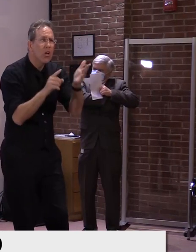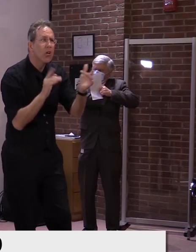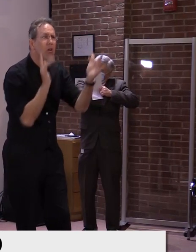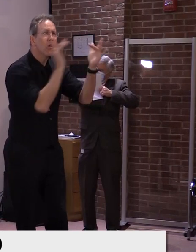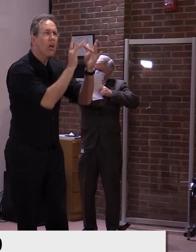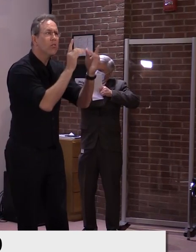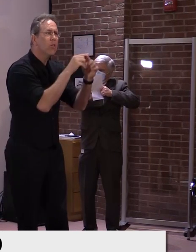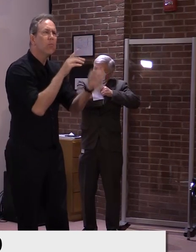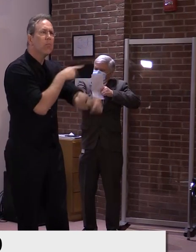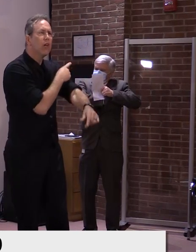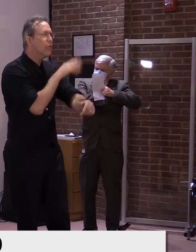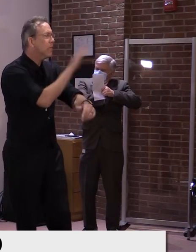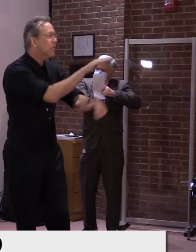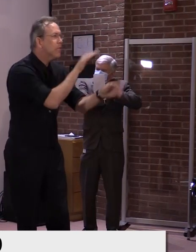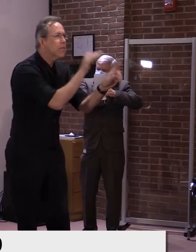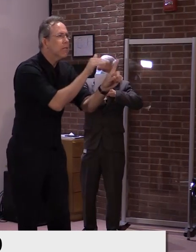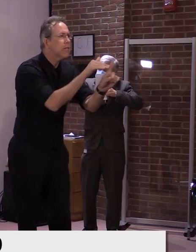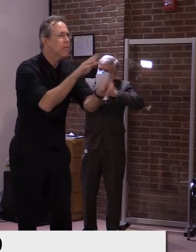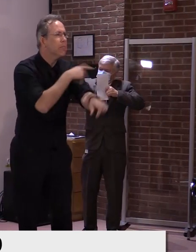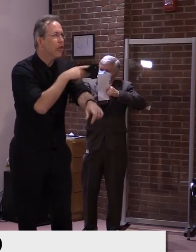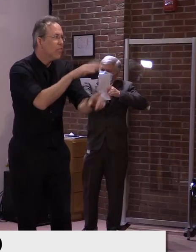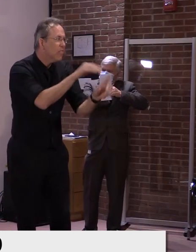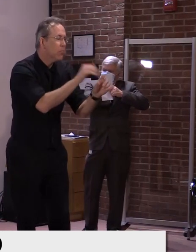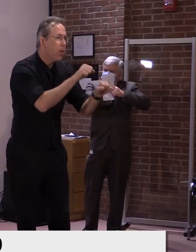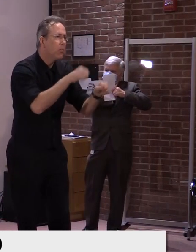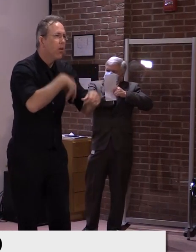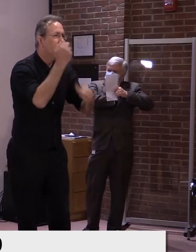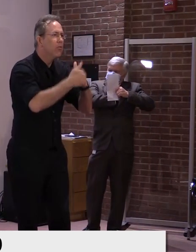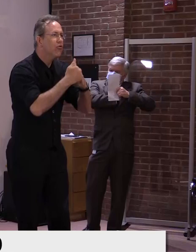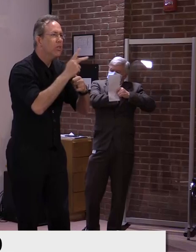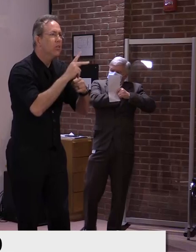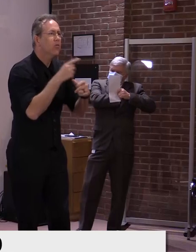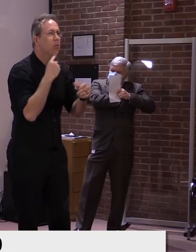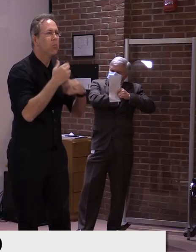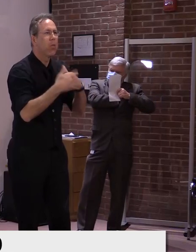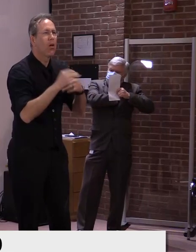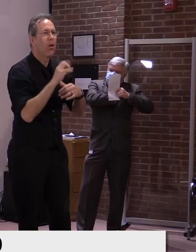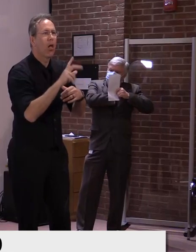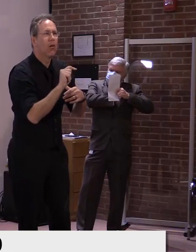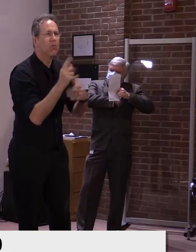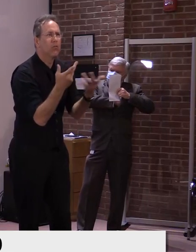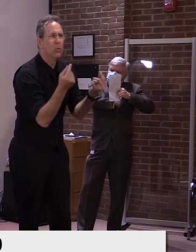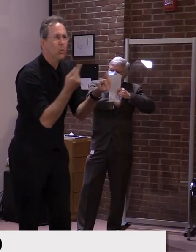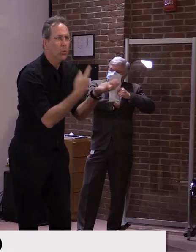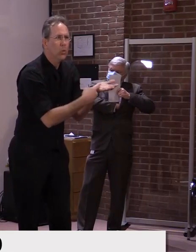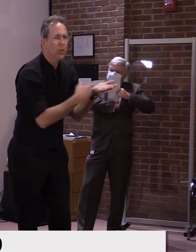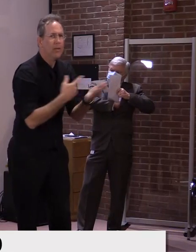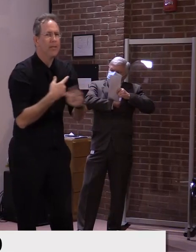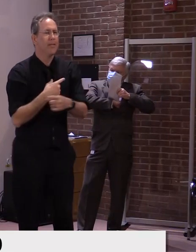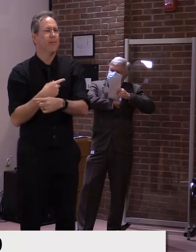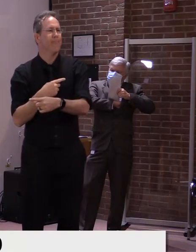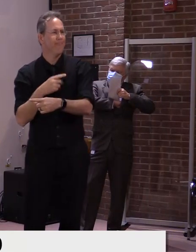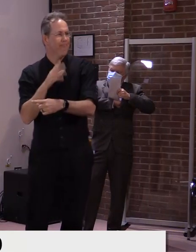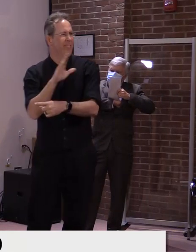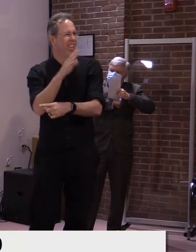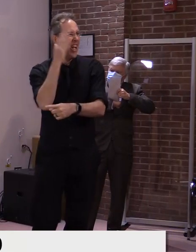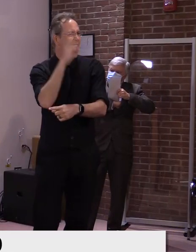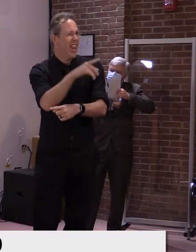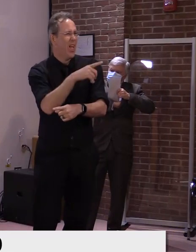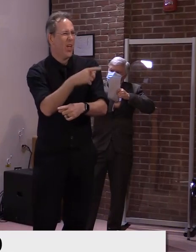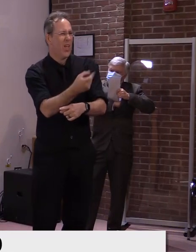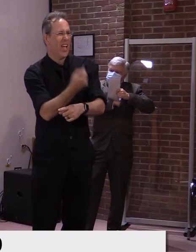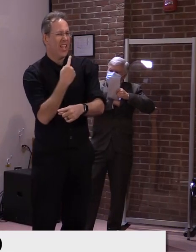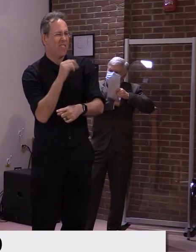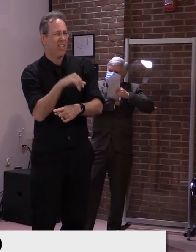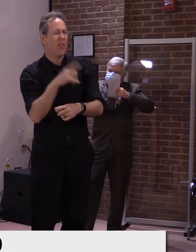medical history? And again, I know Dr. Levine will answer this, but remember, they're saying what they've seen thus